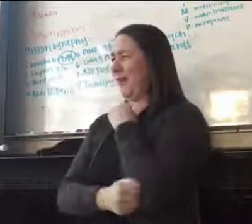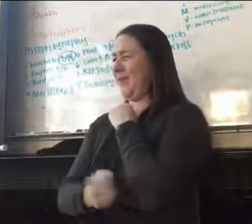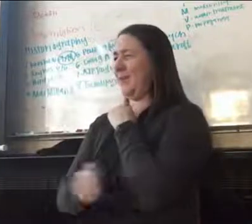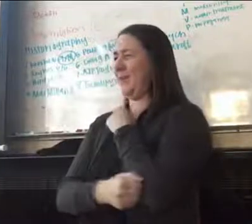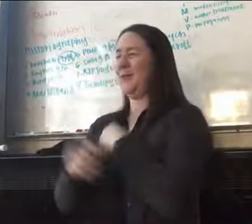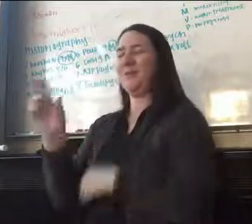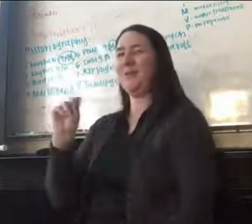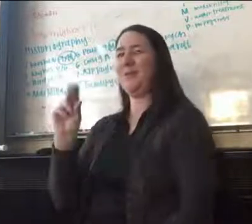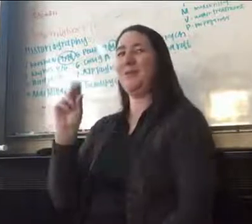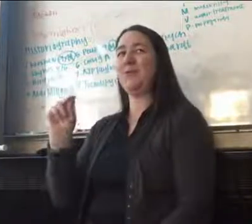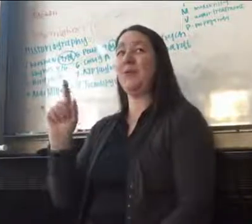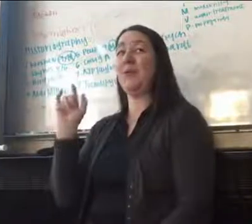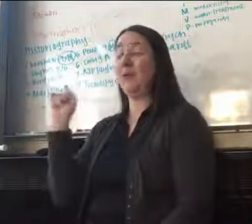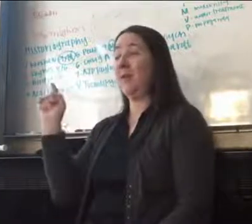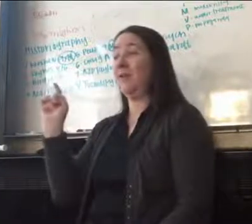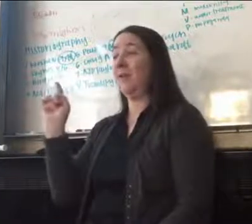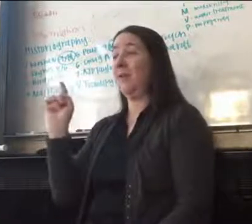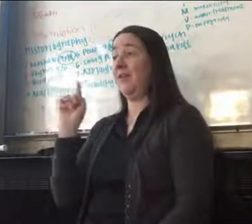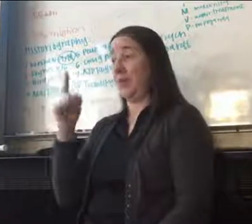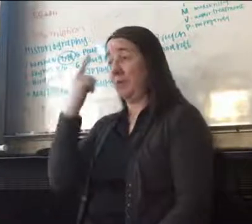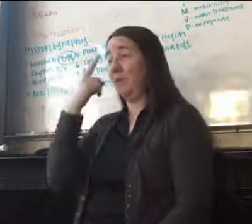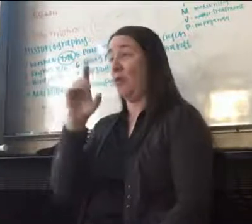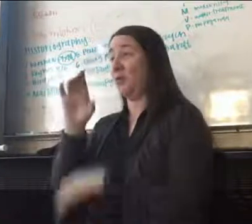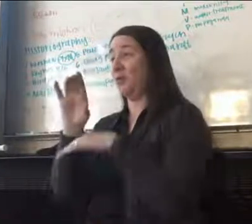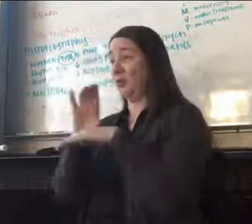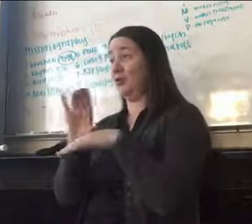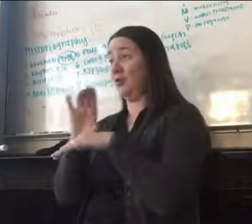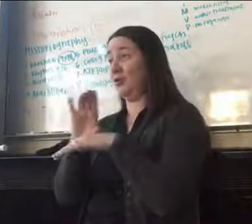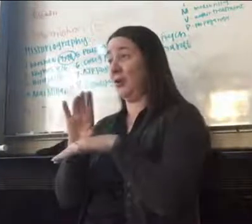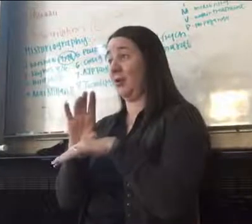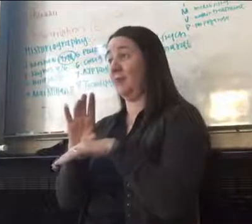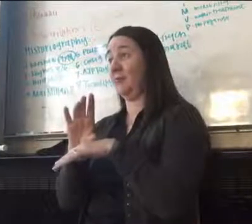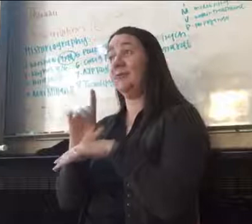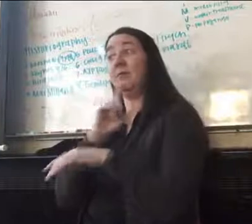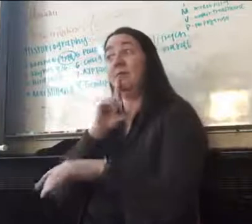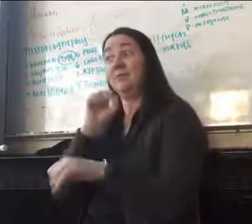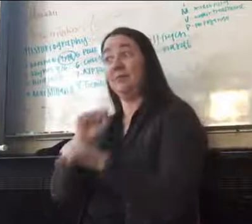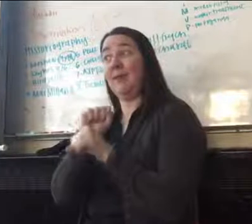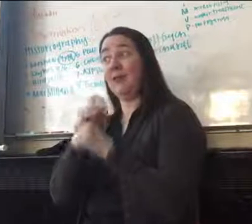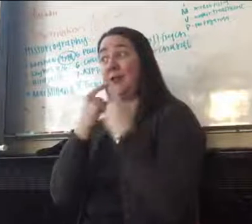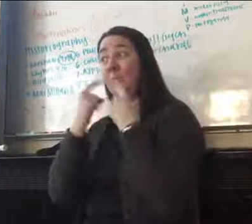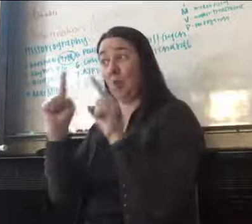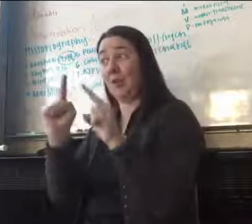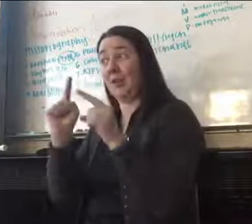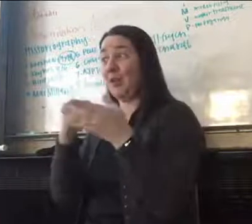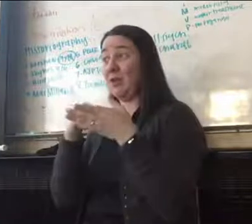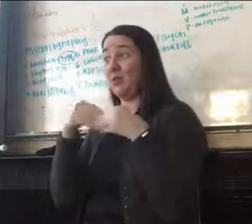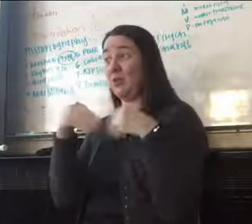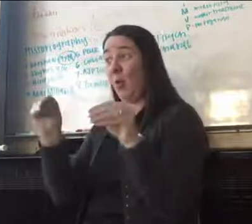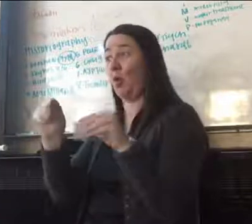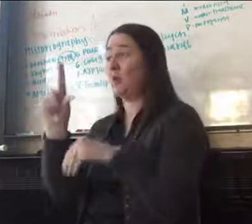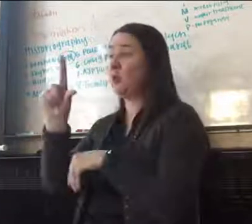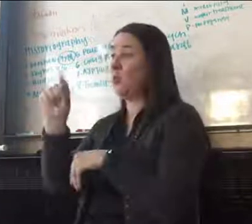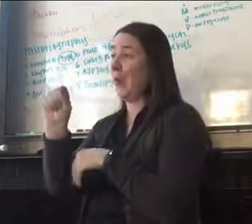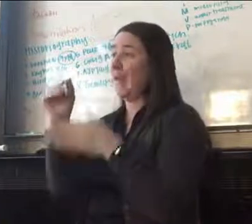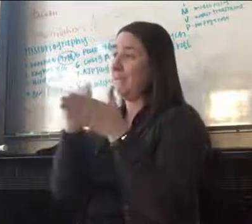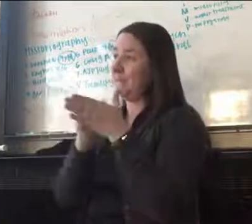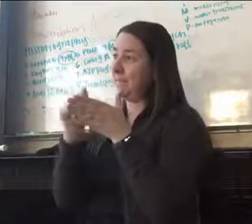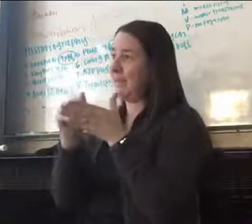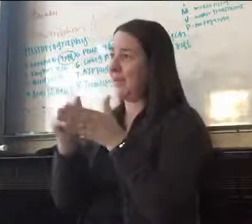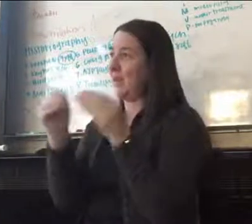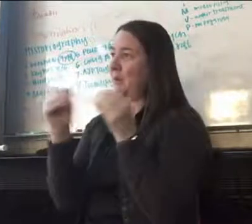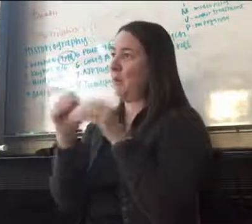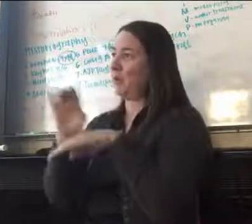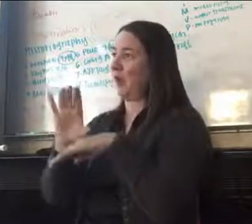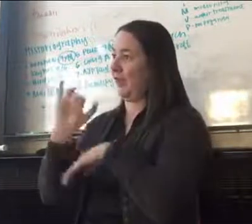No, it is for chocolate. It did actually work. They say they sold about $20 million more chocolate